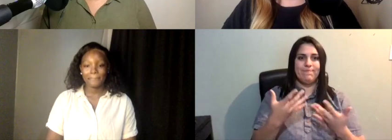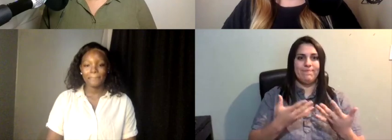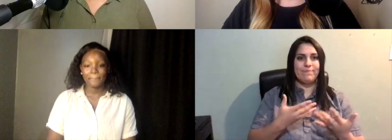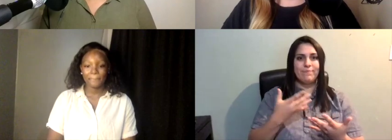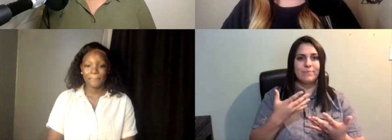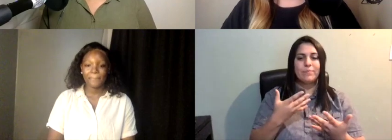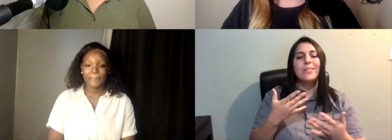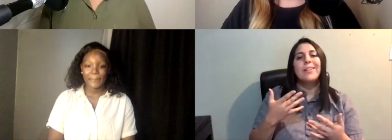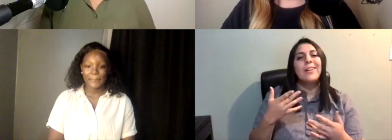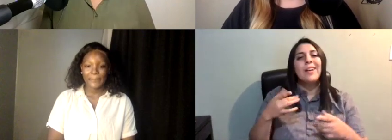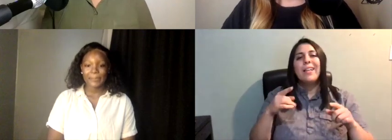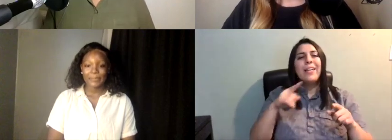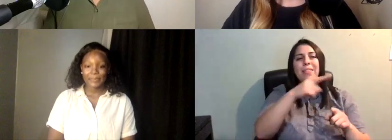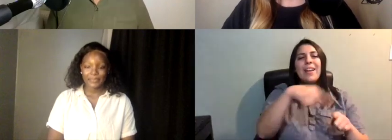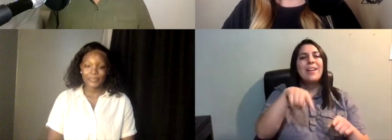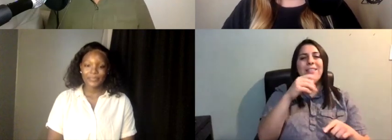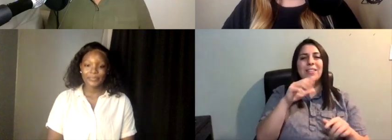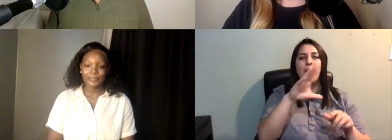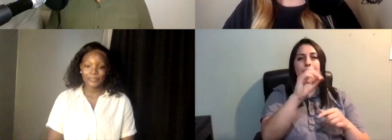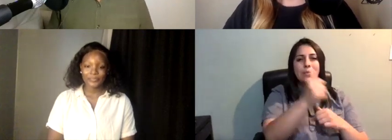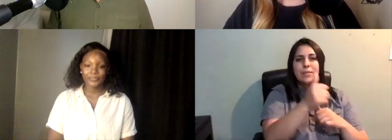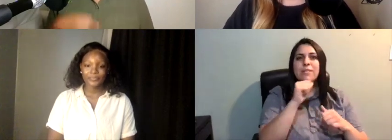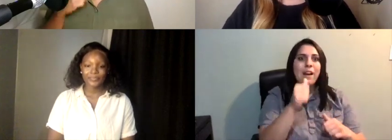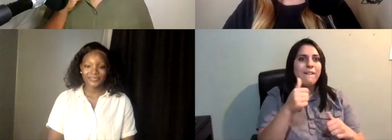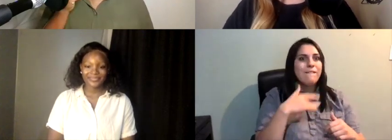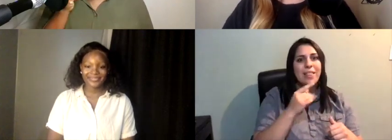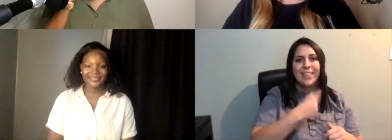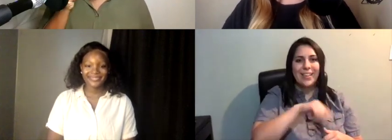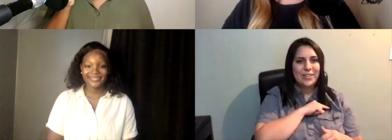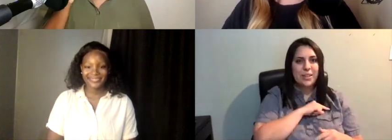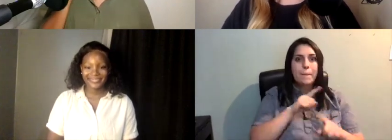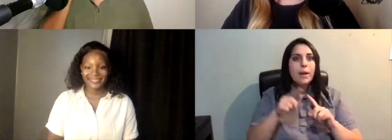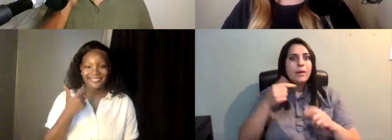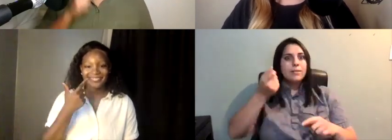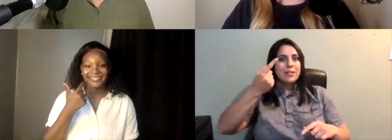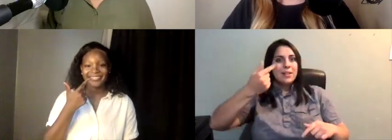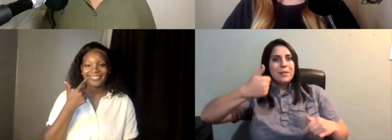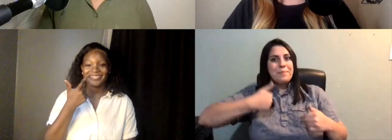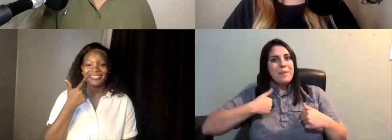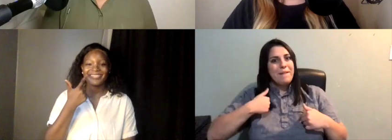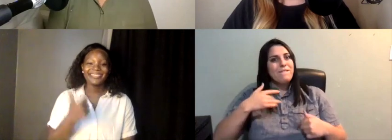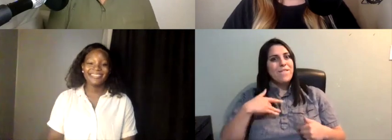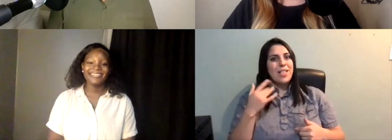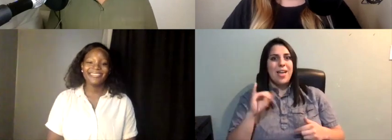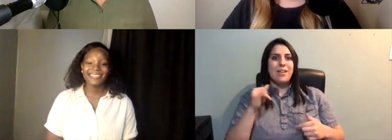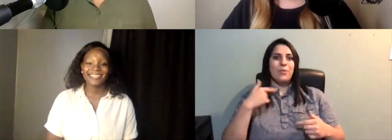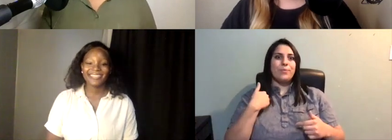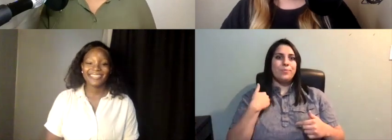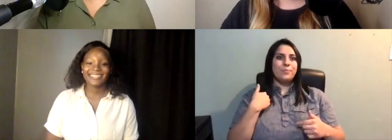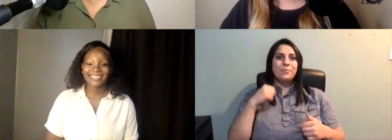in some pretty dramatic ways. So I'm not saying I'm like, I'm always just doing it right. No,